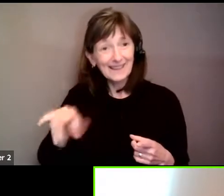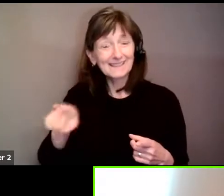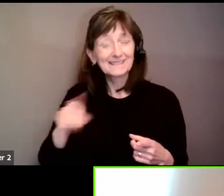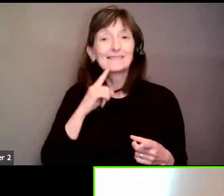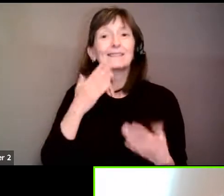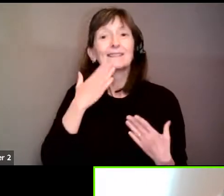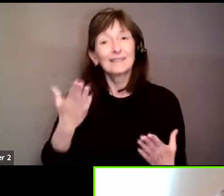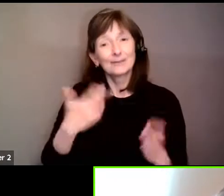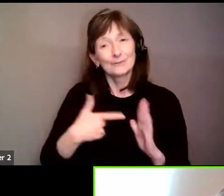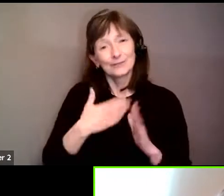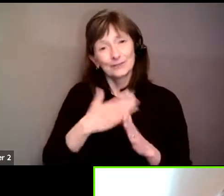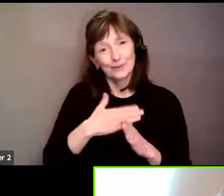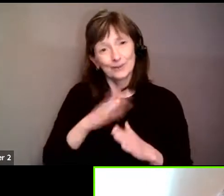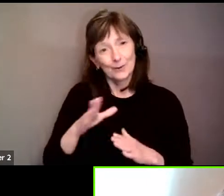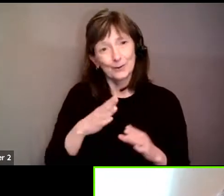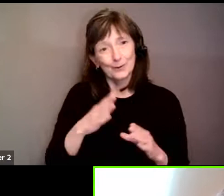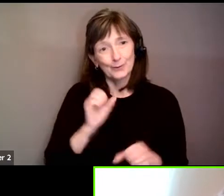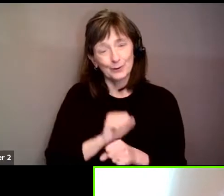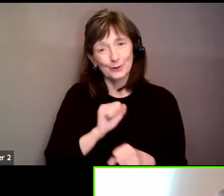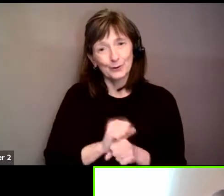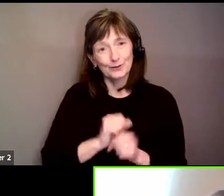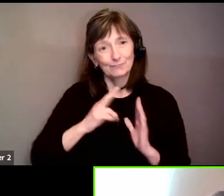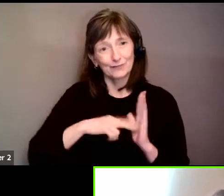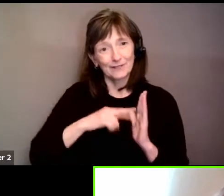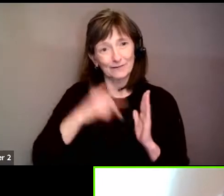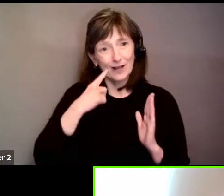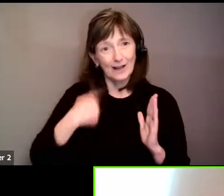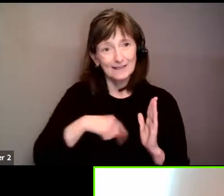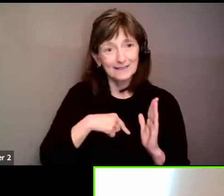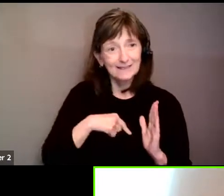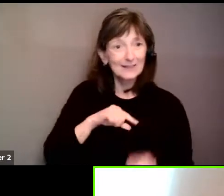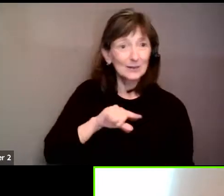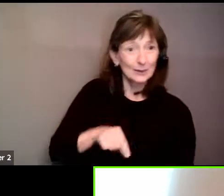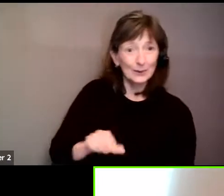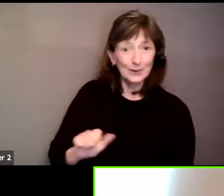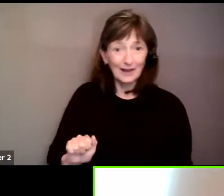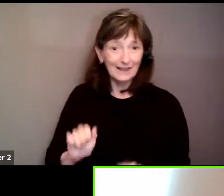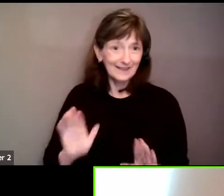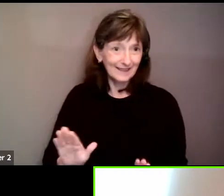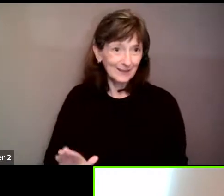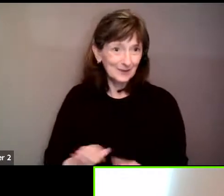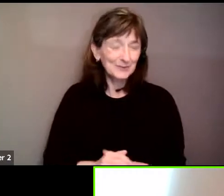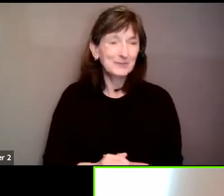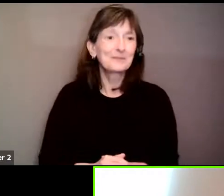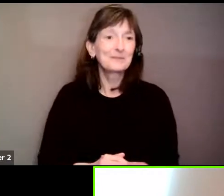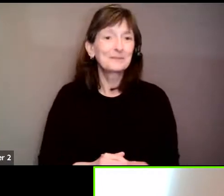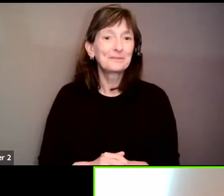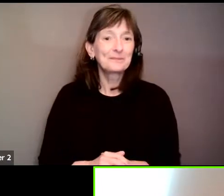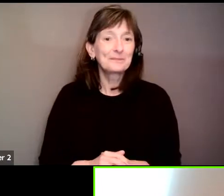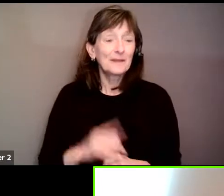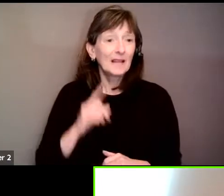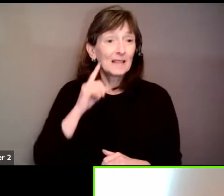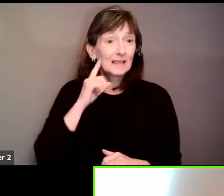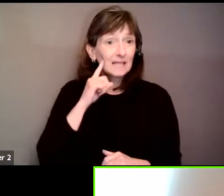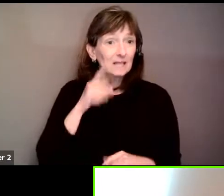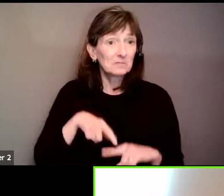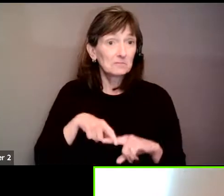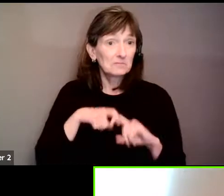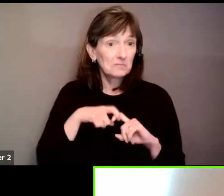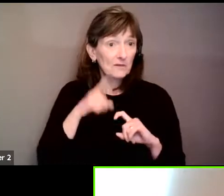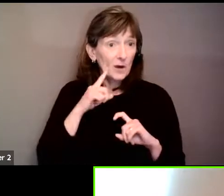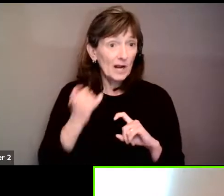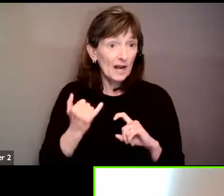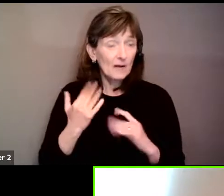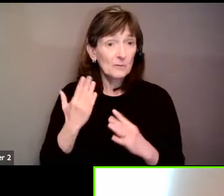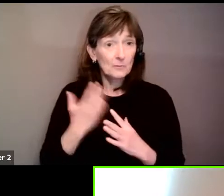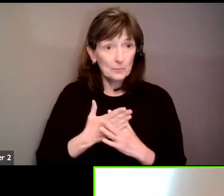work. Really appreciate it. And the Q&A, amazing work. I think we might pause and take a break